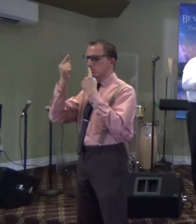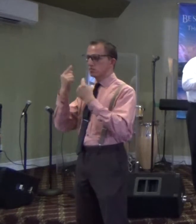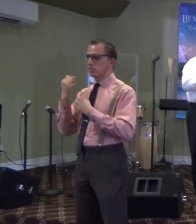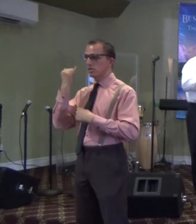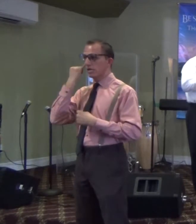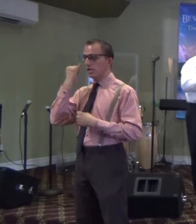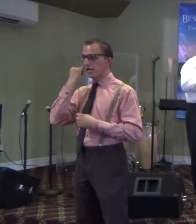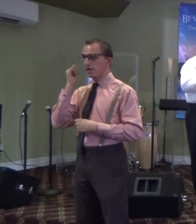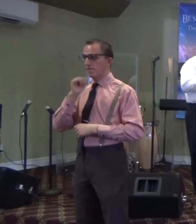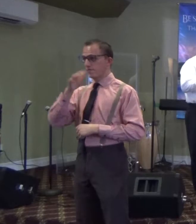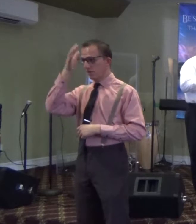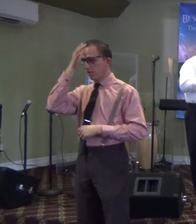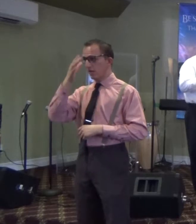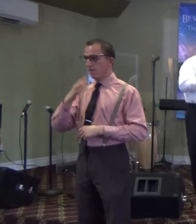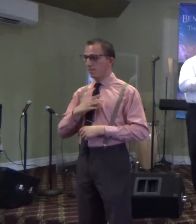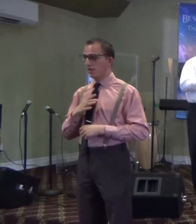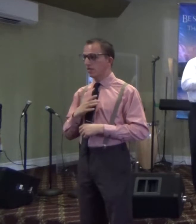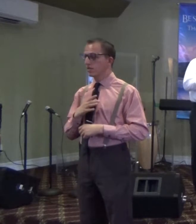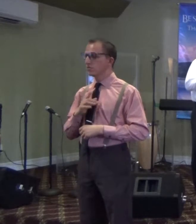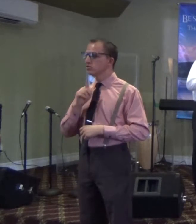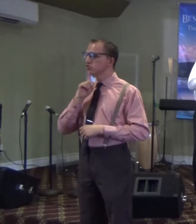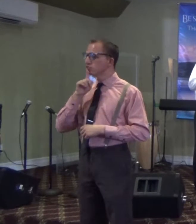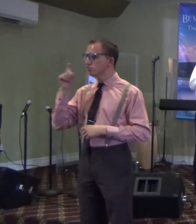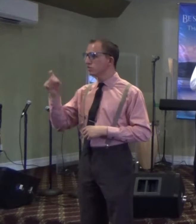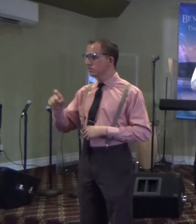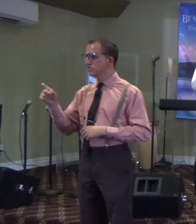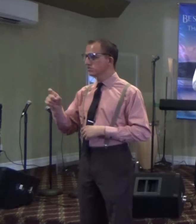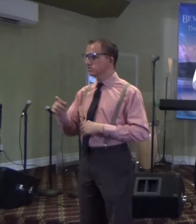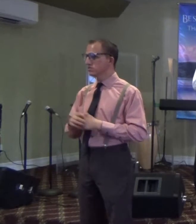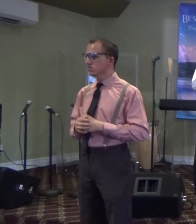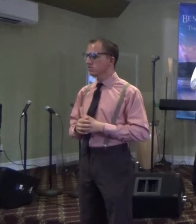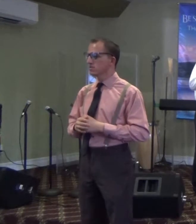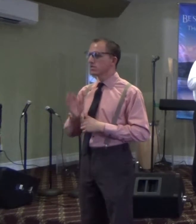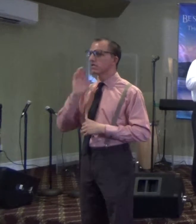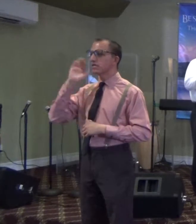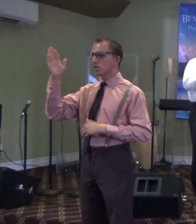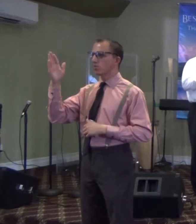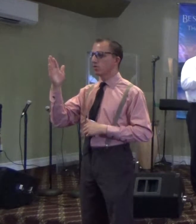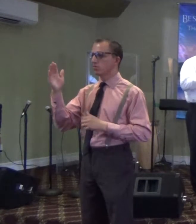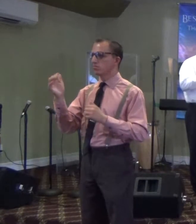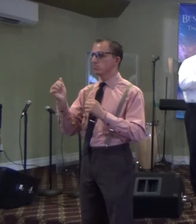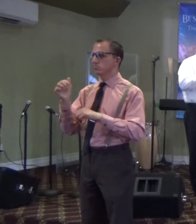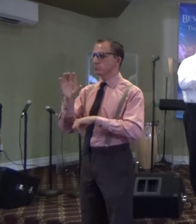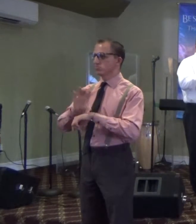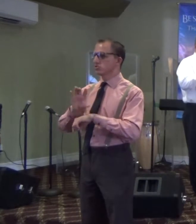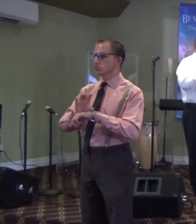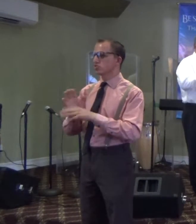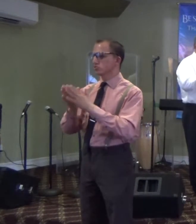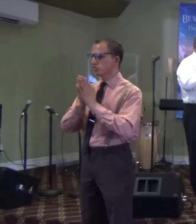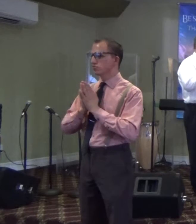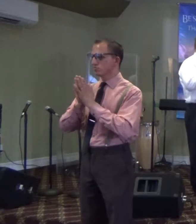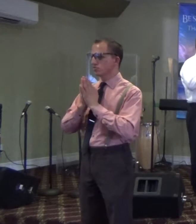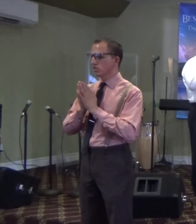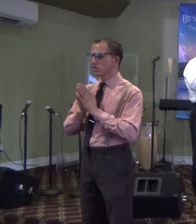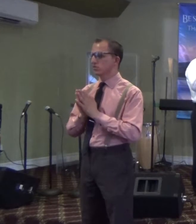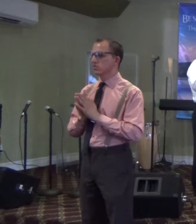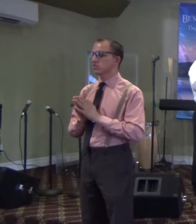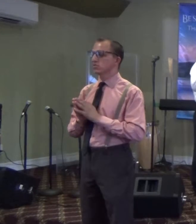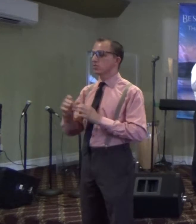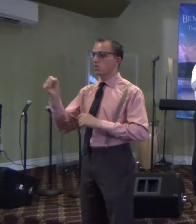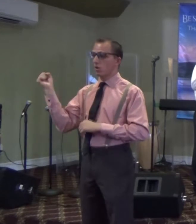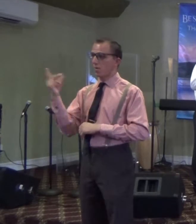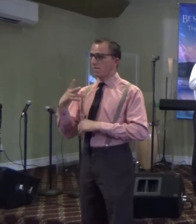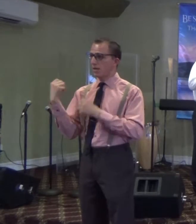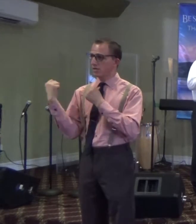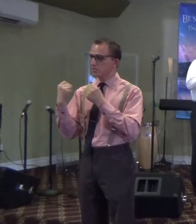este that hombre if this man tiene necesidad, has a need, aquí va a estar. he's going to be here in a little bit. Cuando yo regreso When I